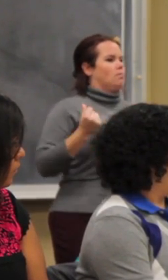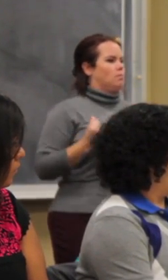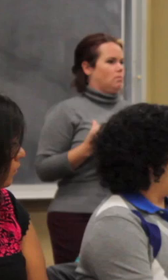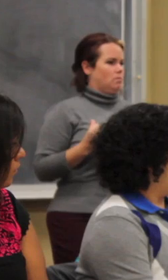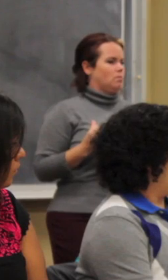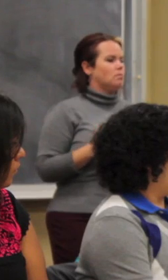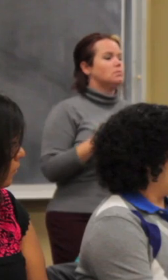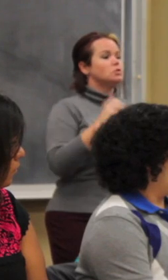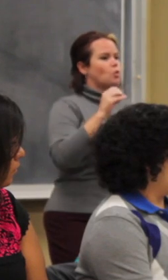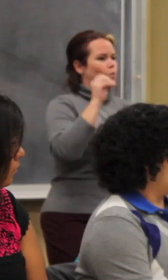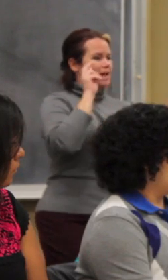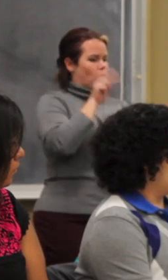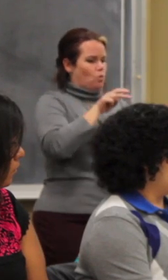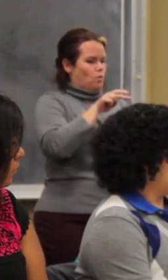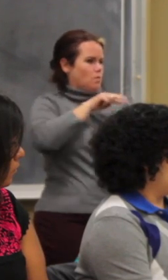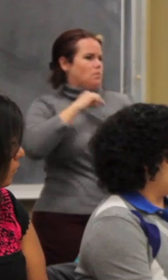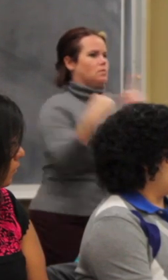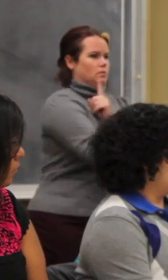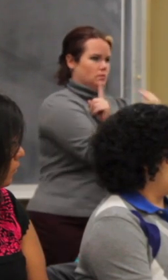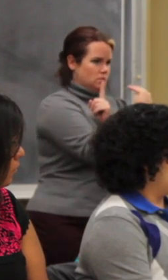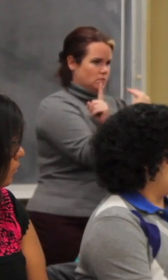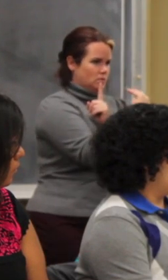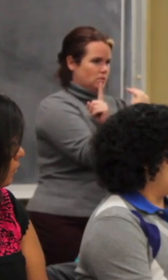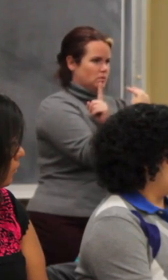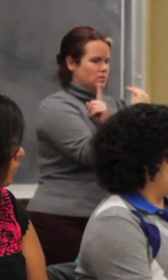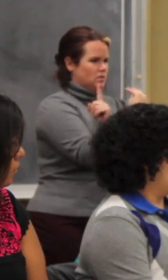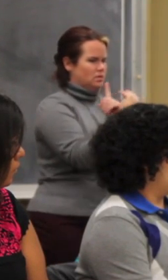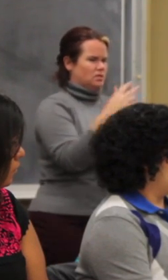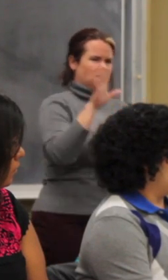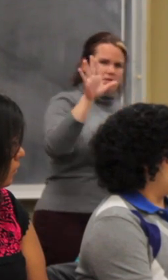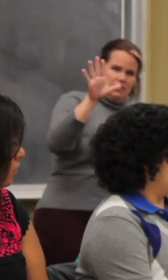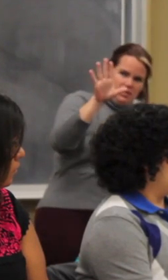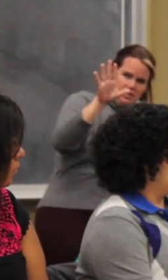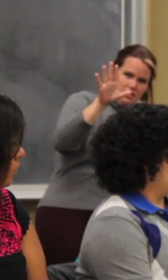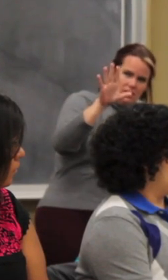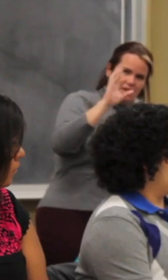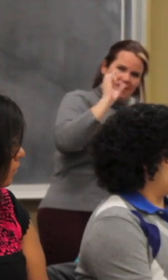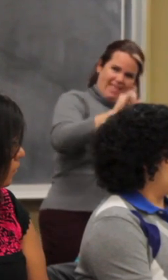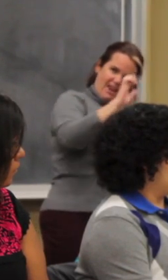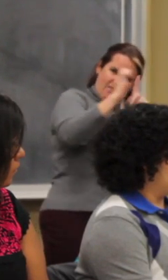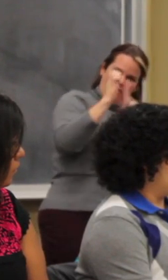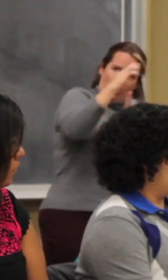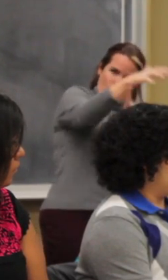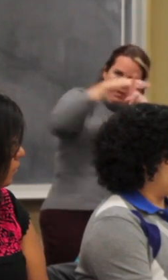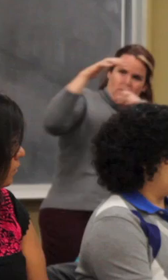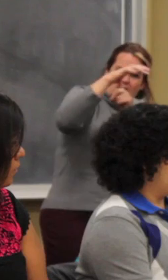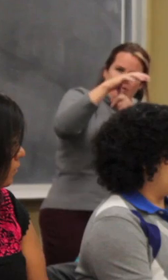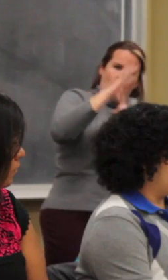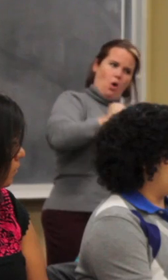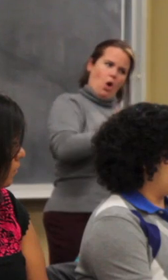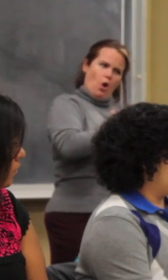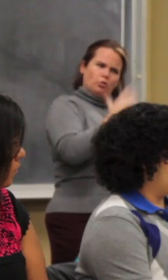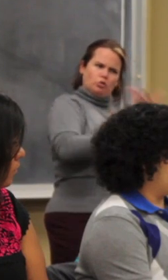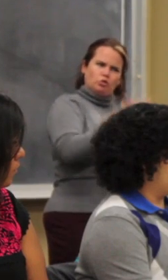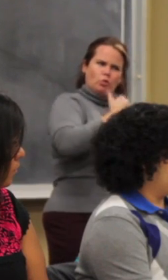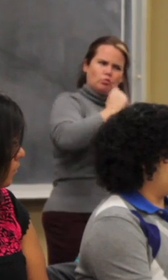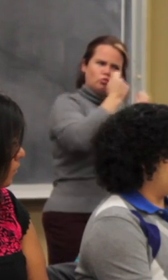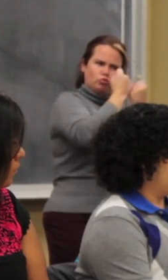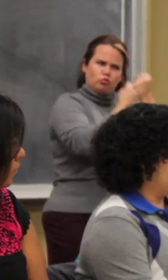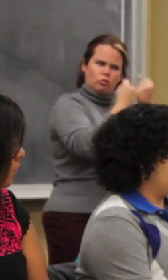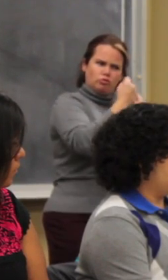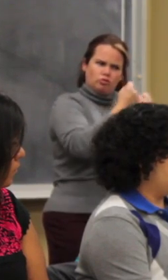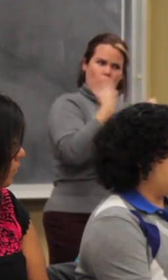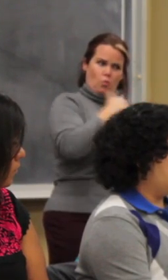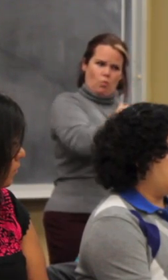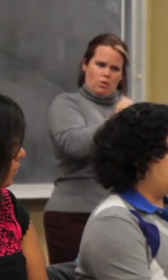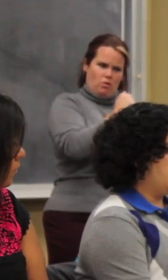turning the lens around and thinking about, well, what is the environment, right? What is the social structure that we are all immersed in and